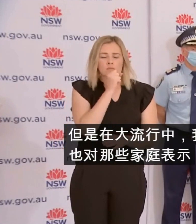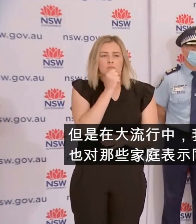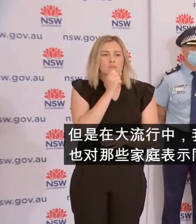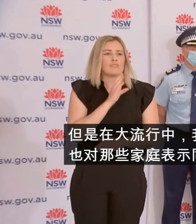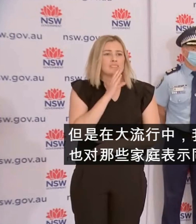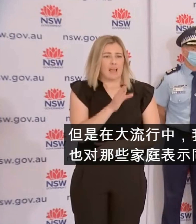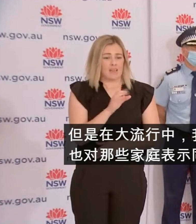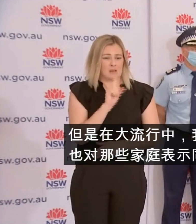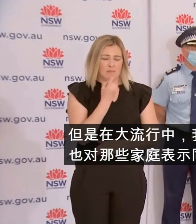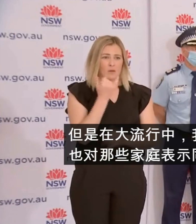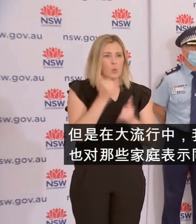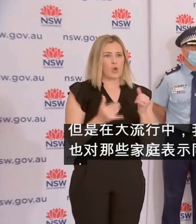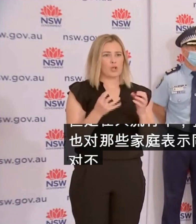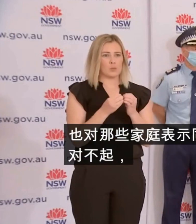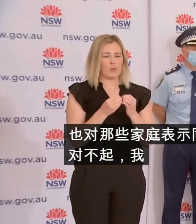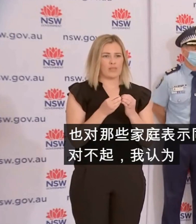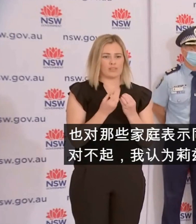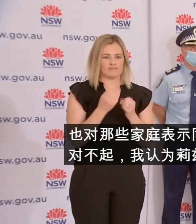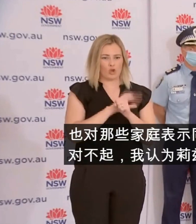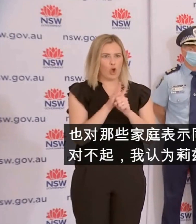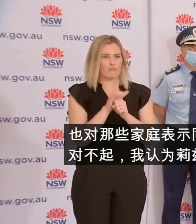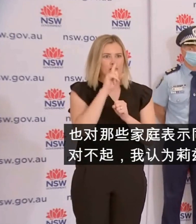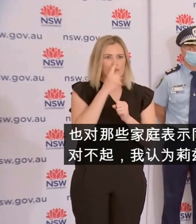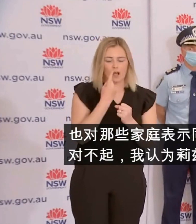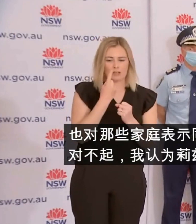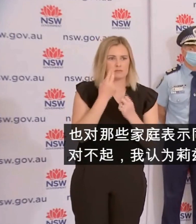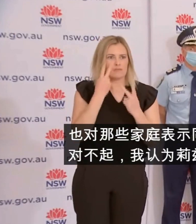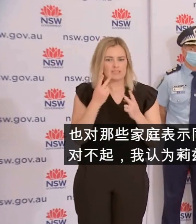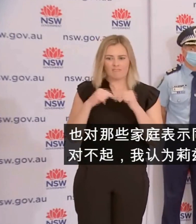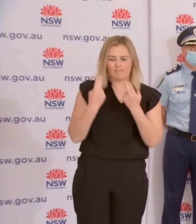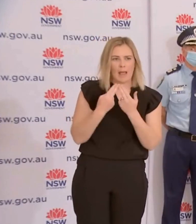also to those families. Liz, sorry, I think Liz...